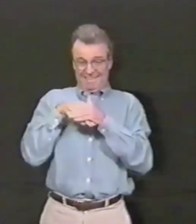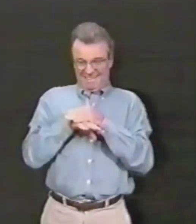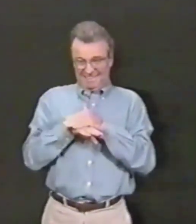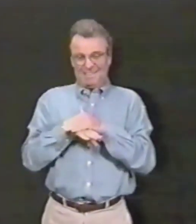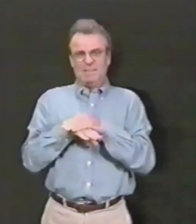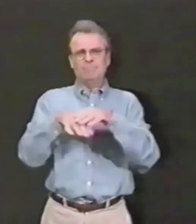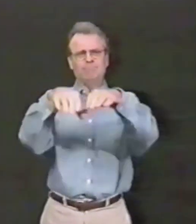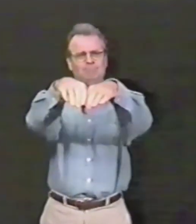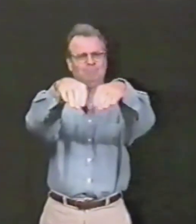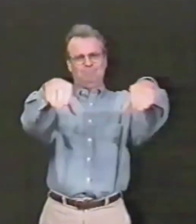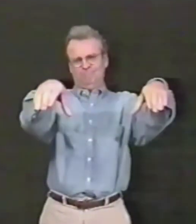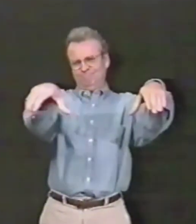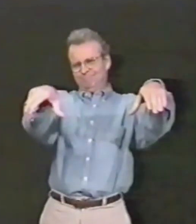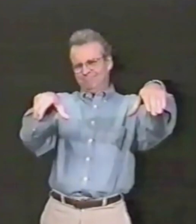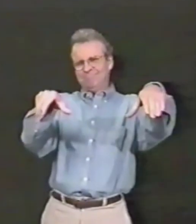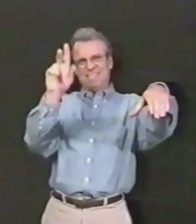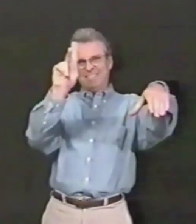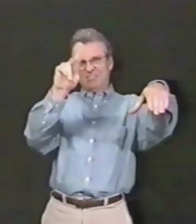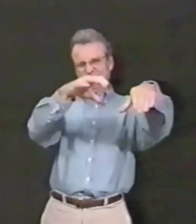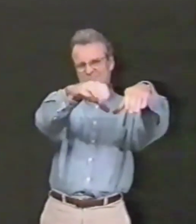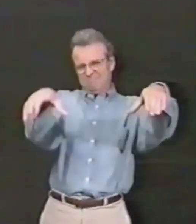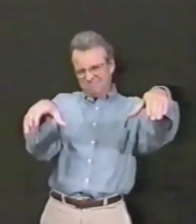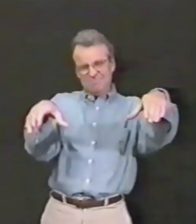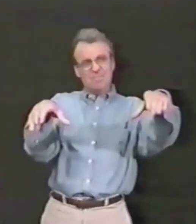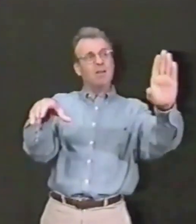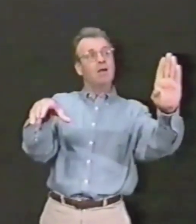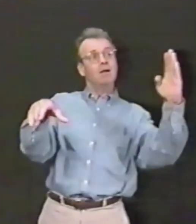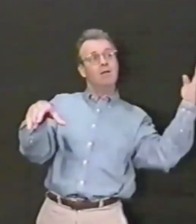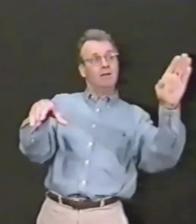I'm going to explain to you what the inside of my RV looks like.